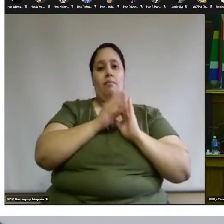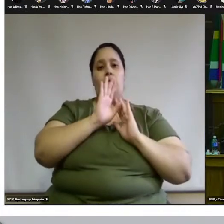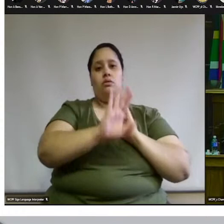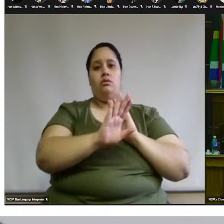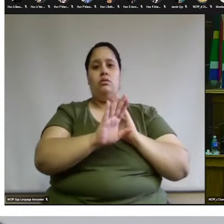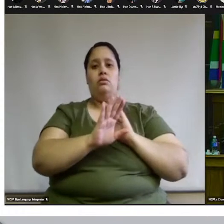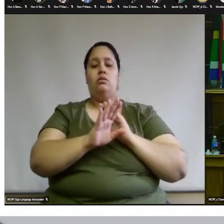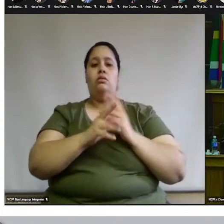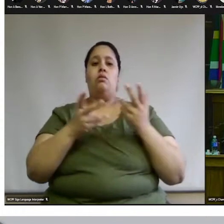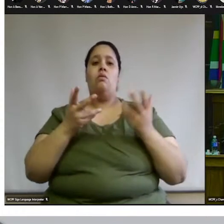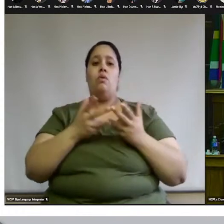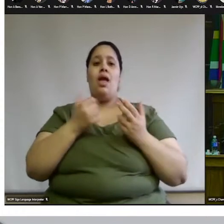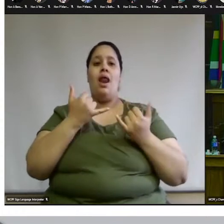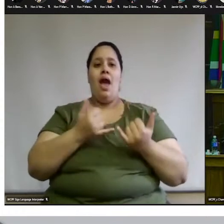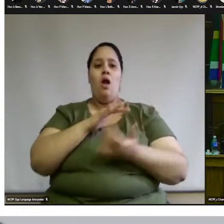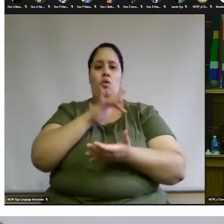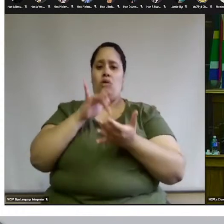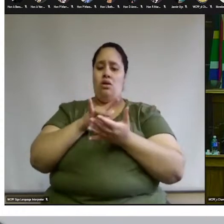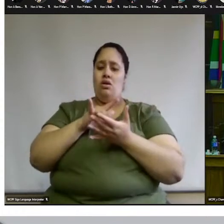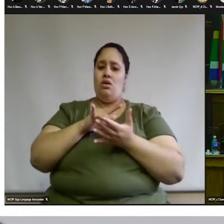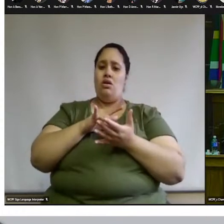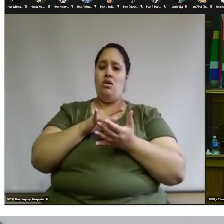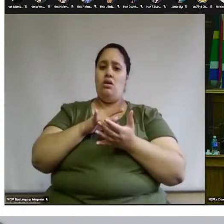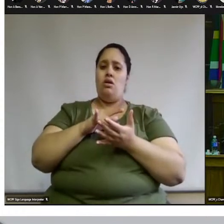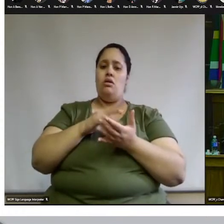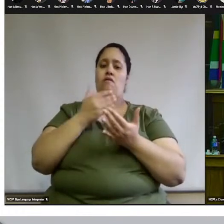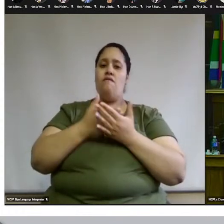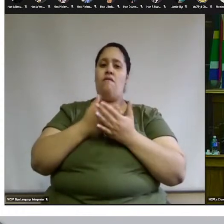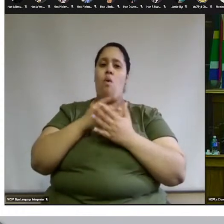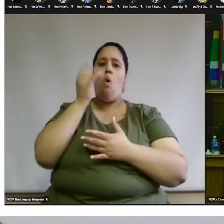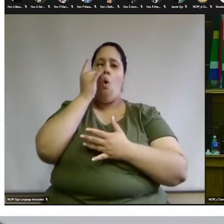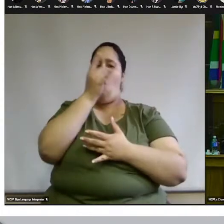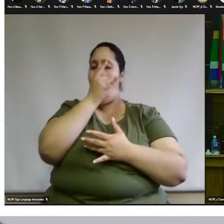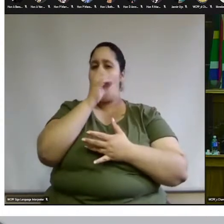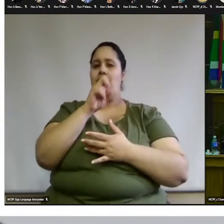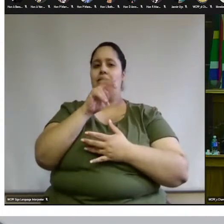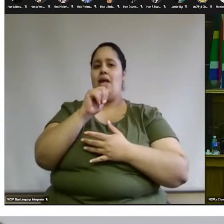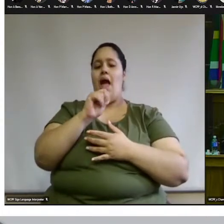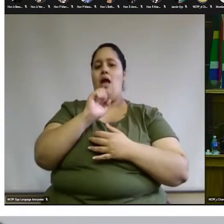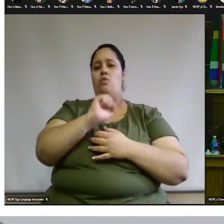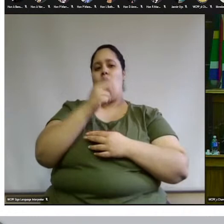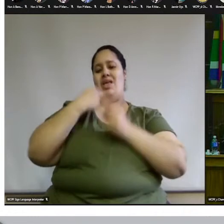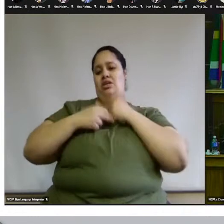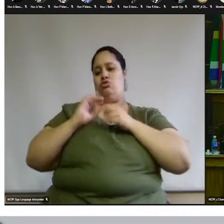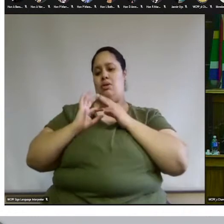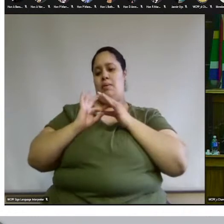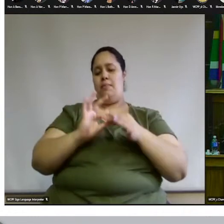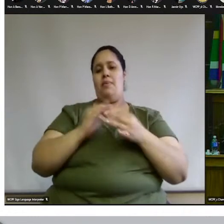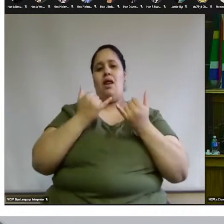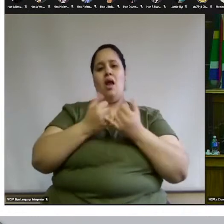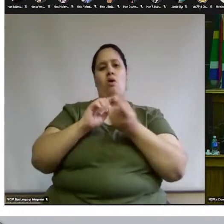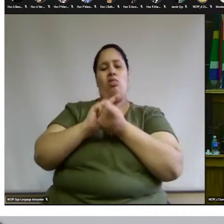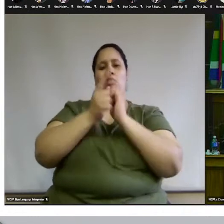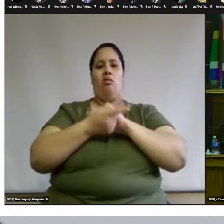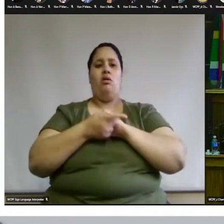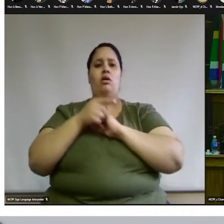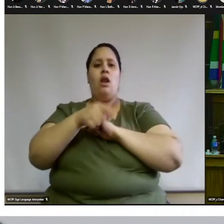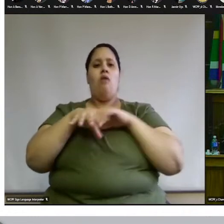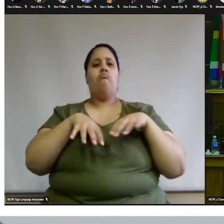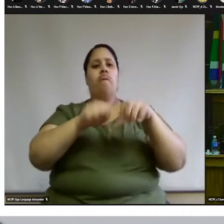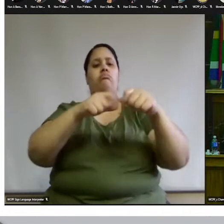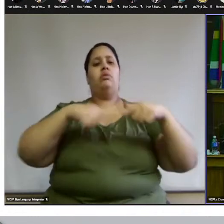on a site sacred to the Khoi and San tribes who fought the Dutch settlers against the dispossession of their